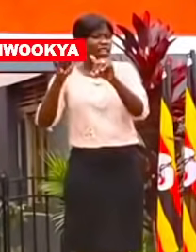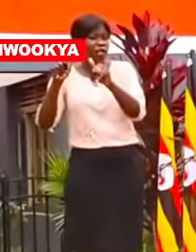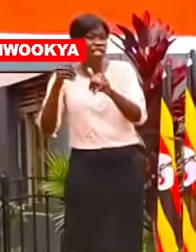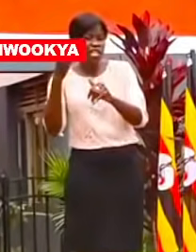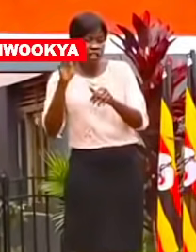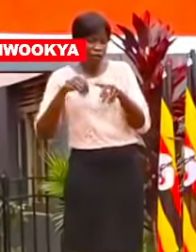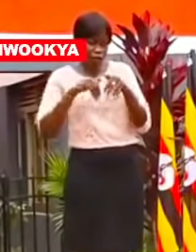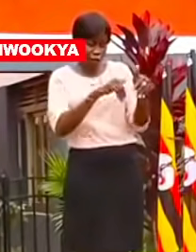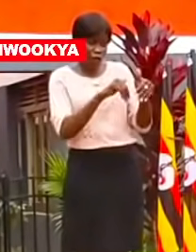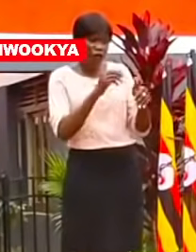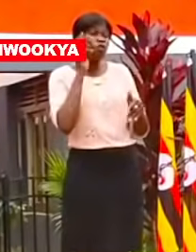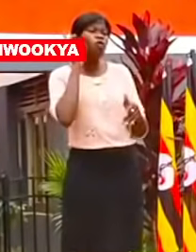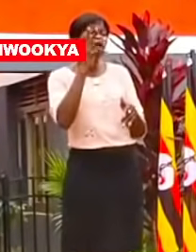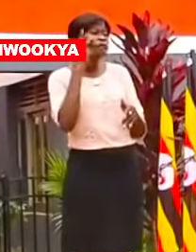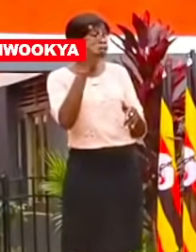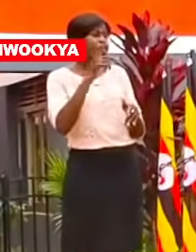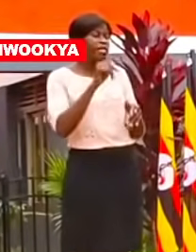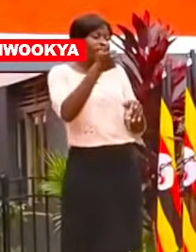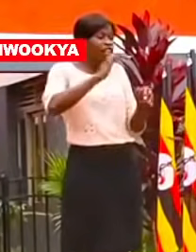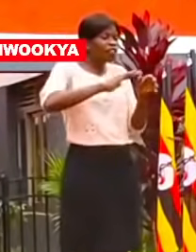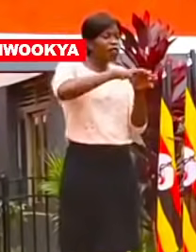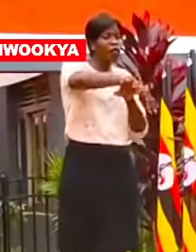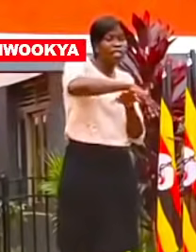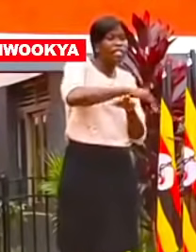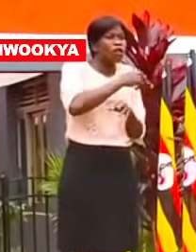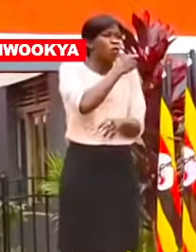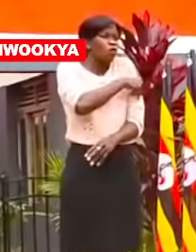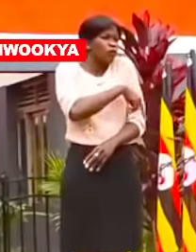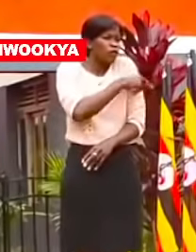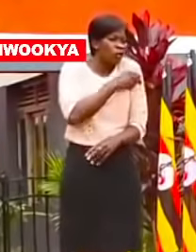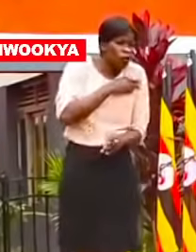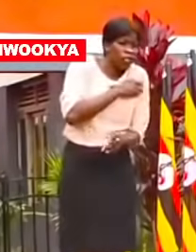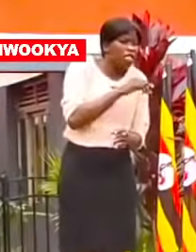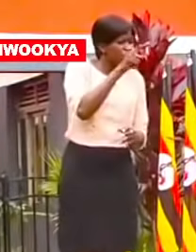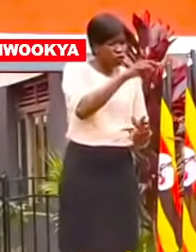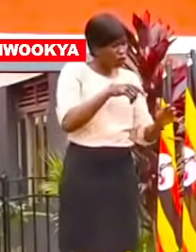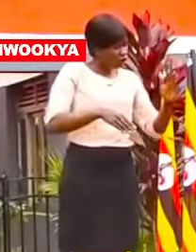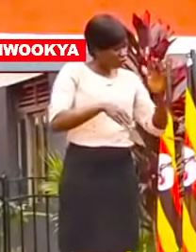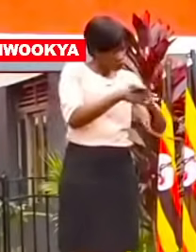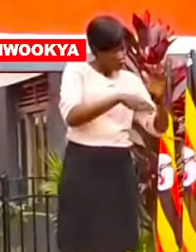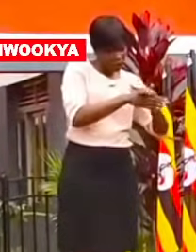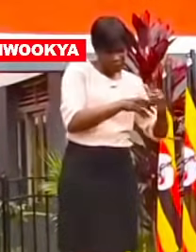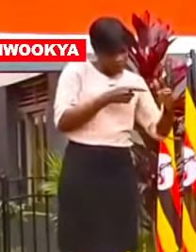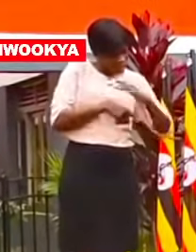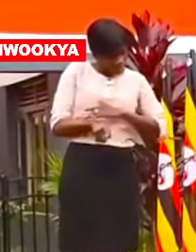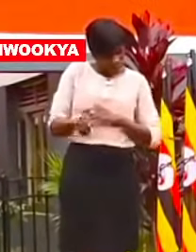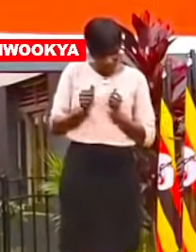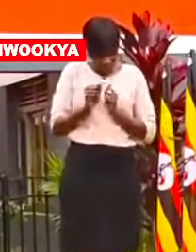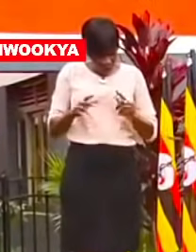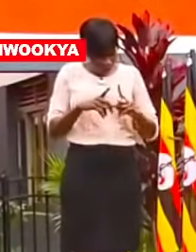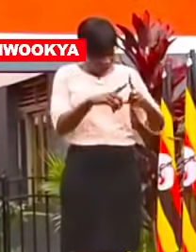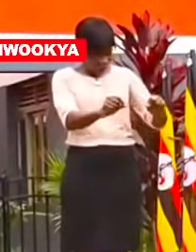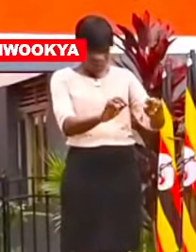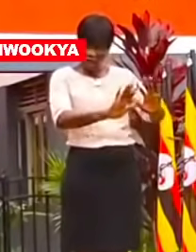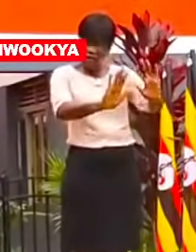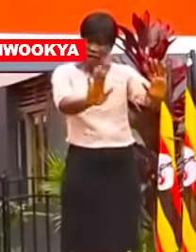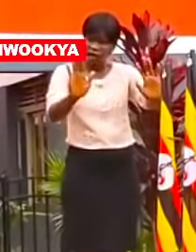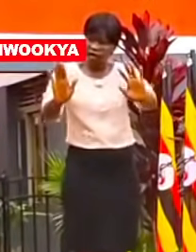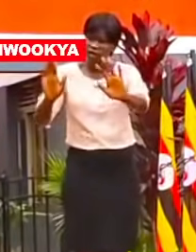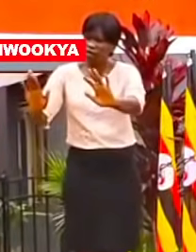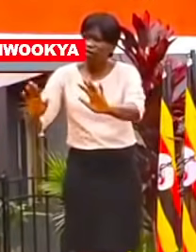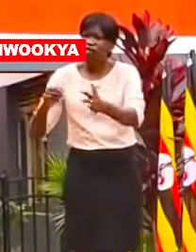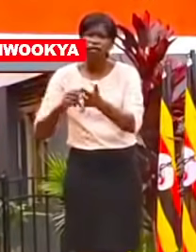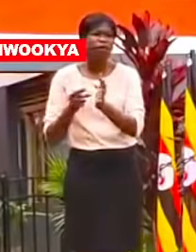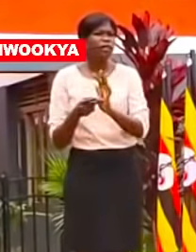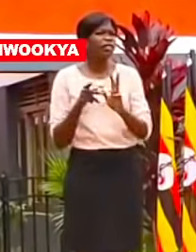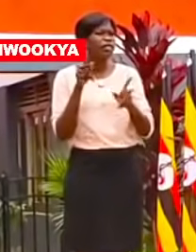nkugambye, tugenda kiraba ne mu bitundu ebirala amalwaliro gambe nti nedda tuyingira nga tulina vaccine, ebifo ebirala byonna tuyingira nga tulina